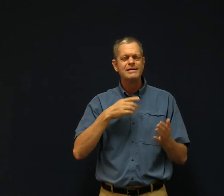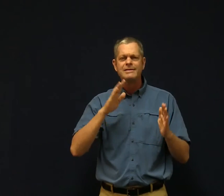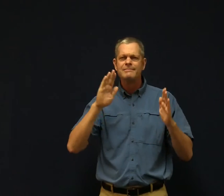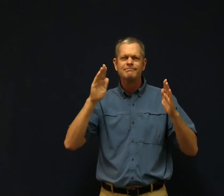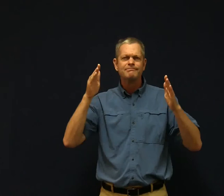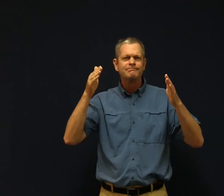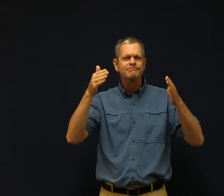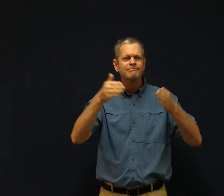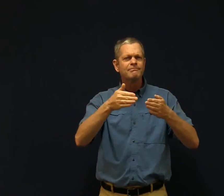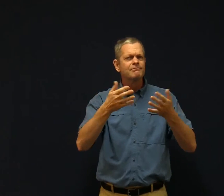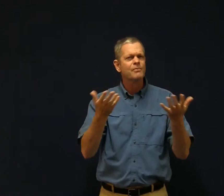well.